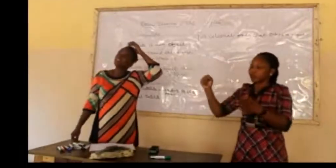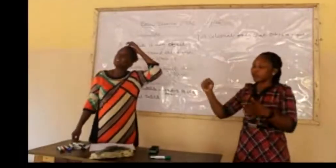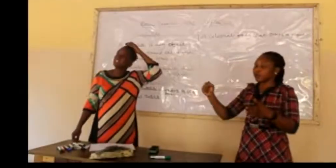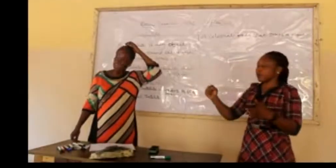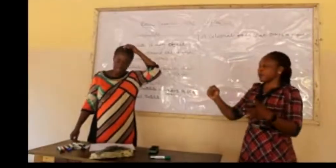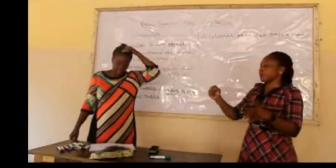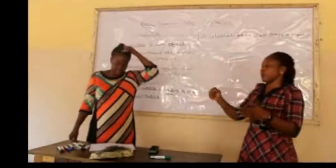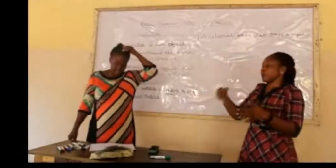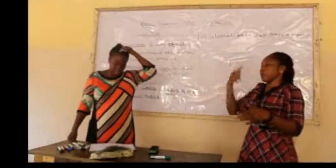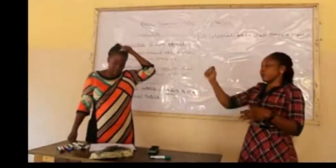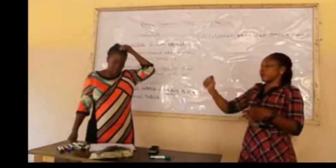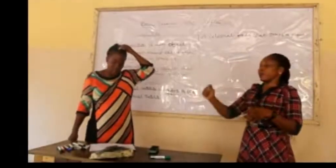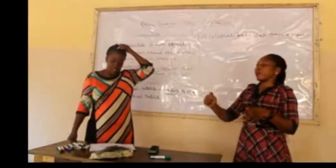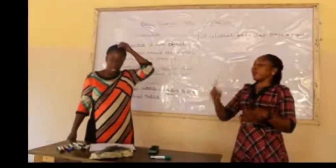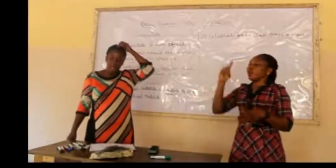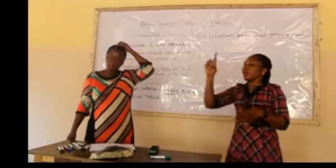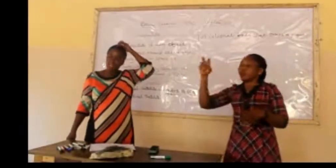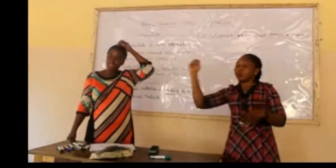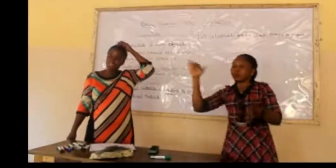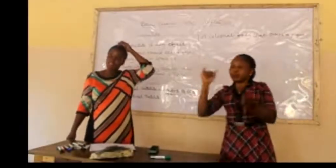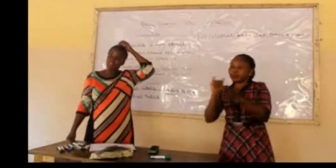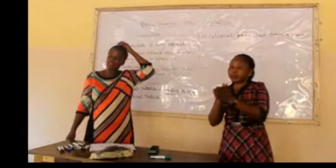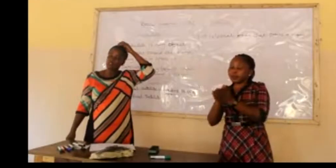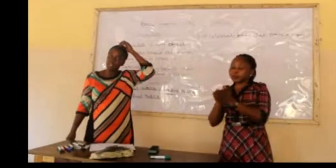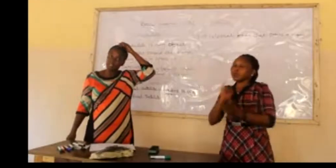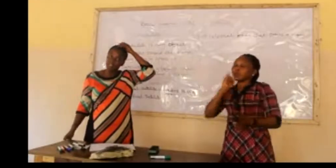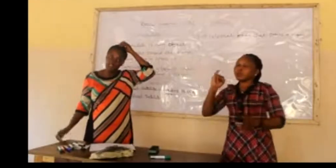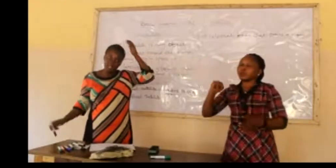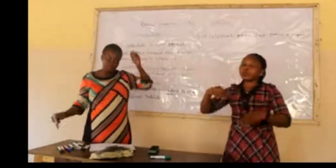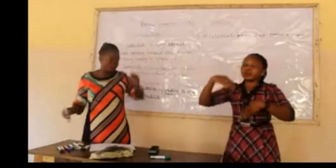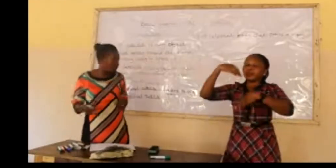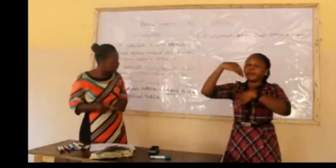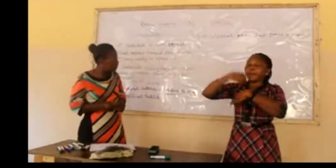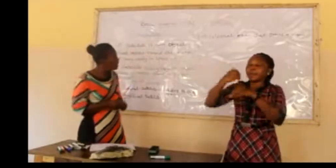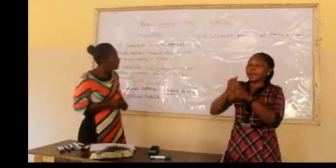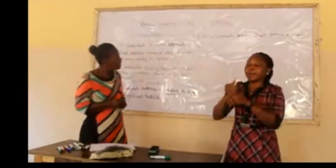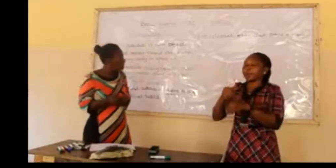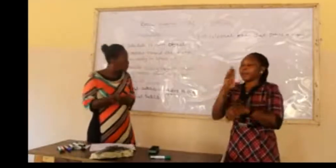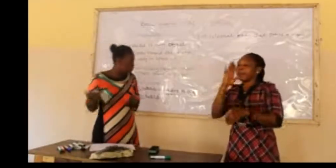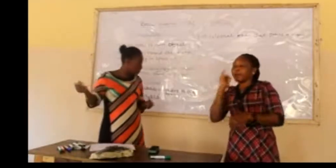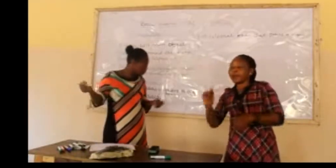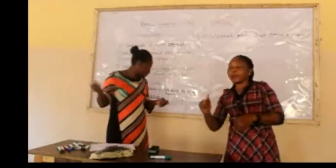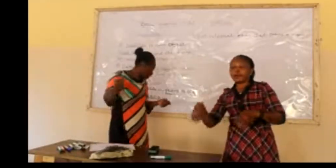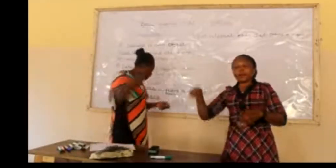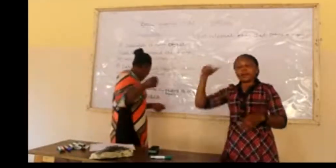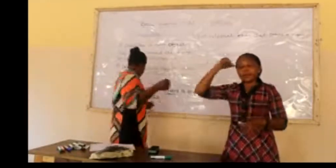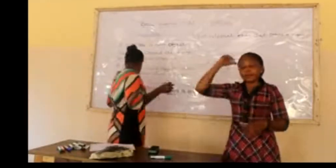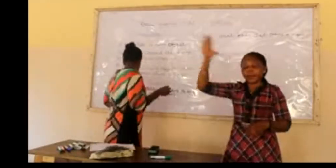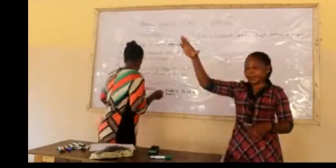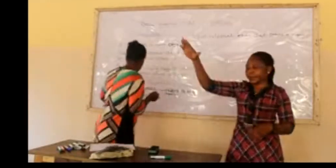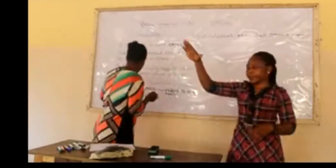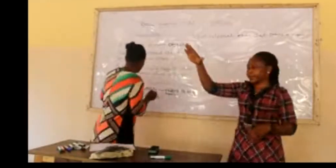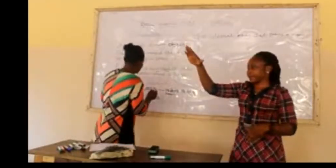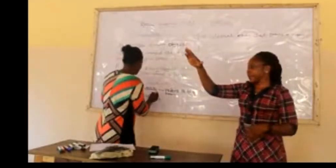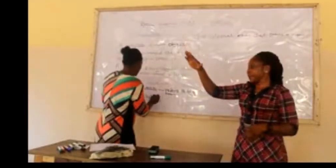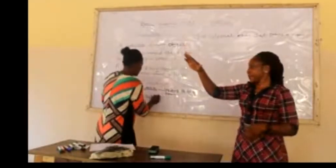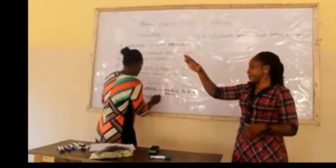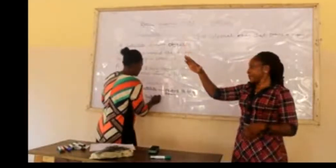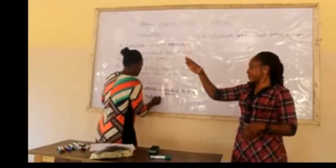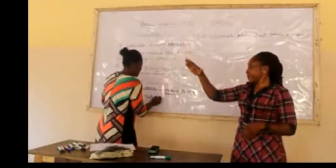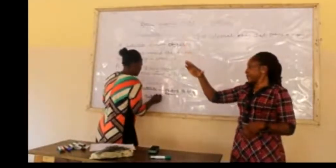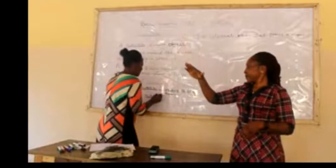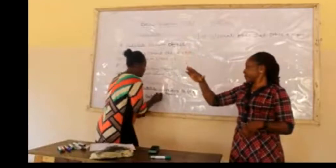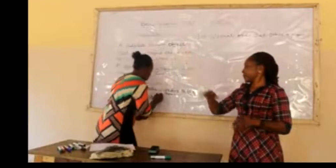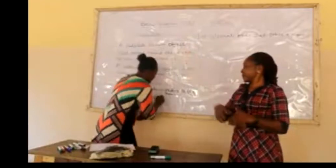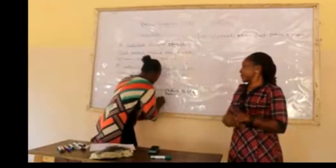then orbiting the earth and other planets in the solar system. So if we talk of artificial satellite,